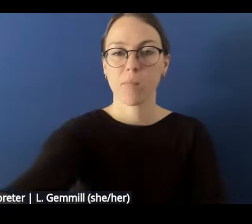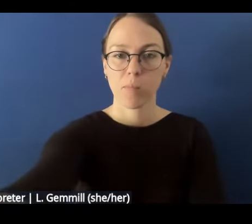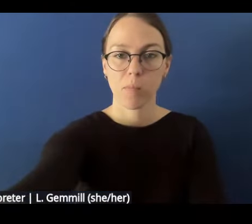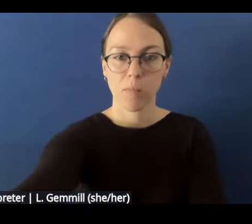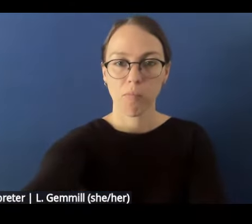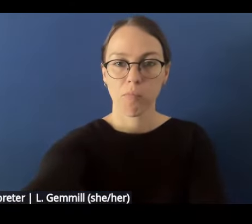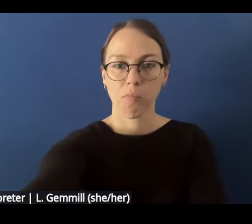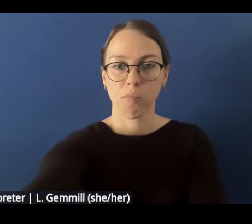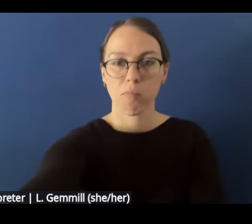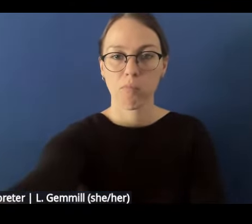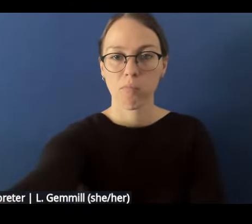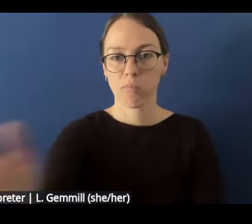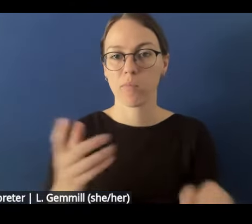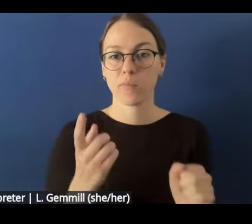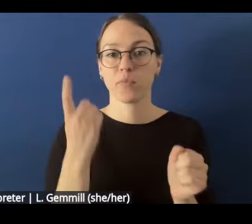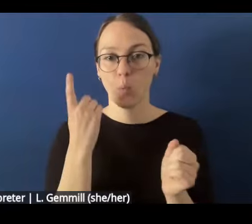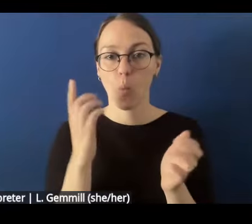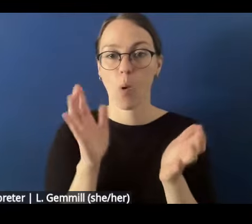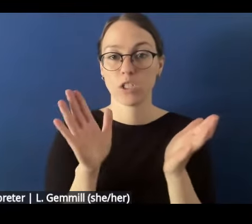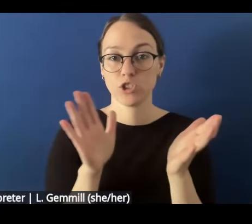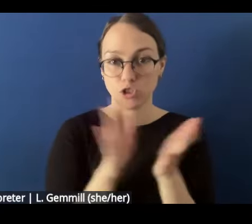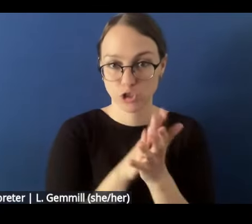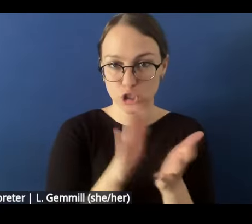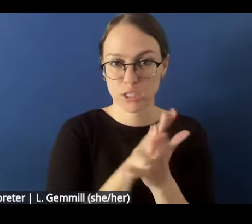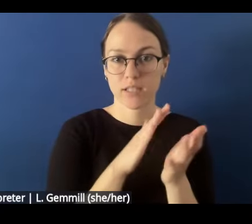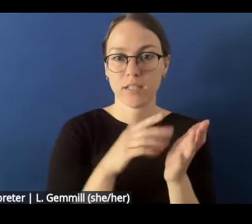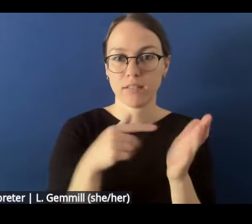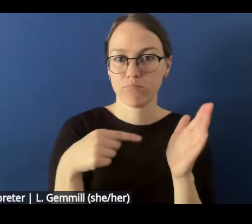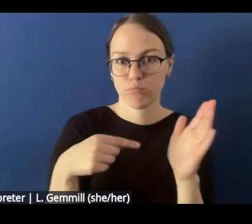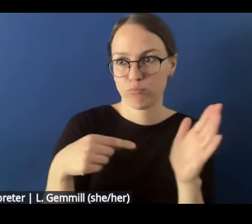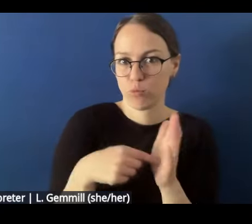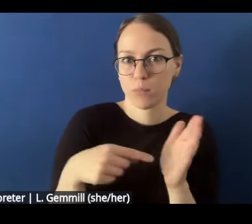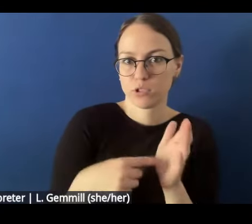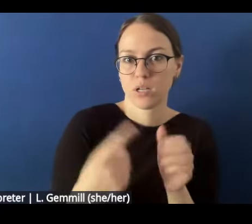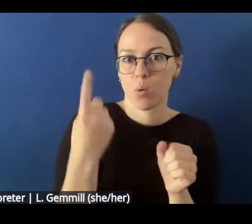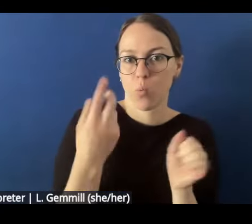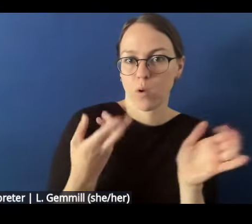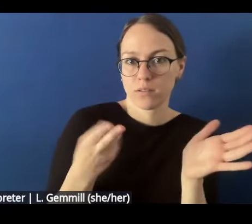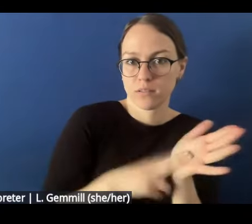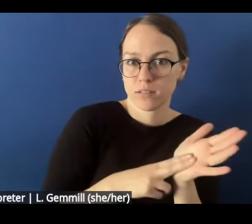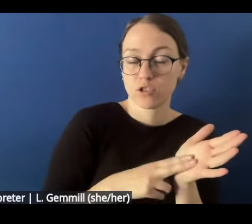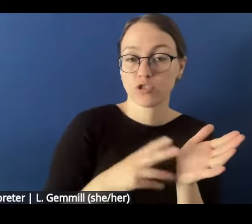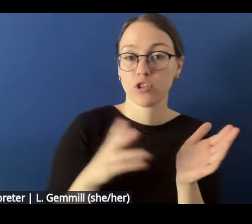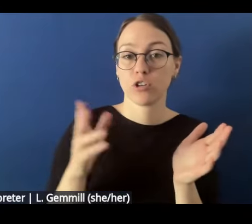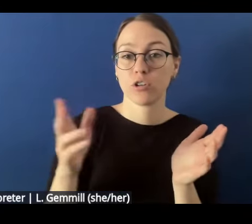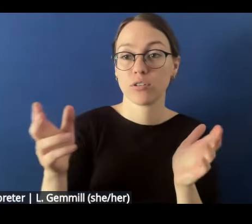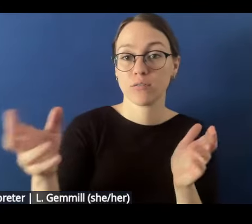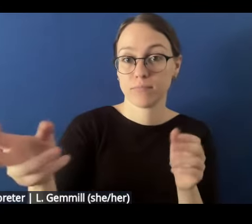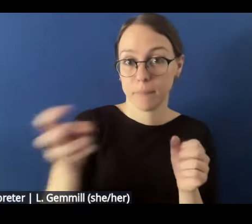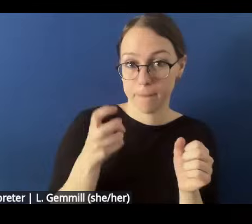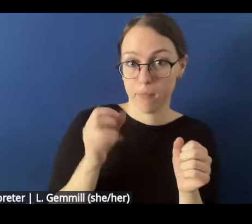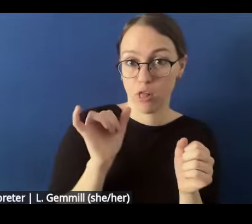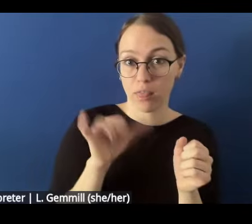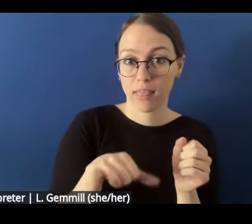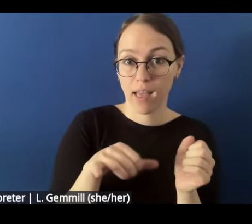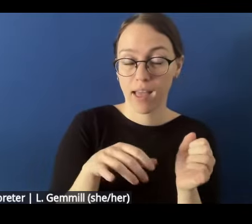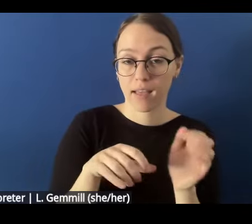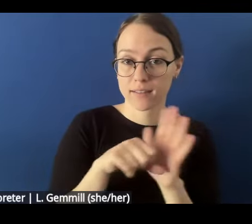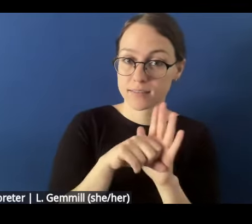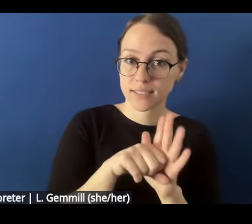represent a certain, like one signature, like on that, like we sample, you pull that sample, you get that sampled signature. That